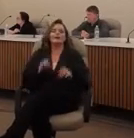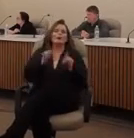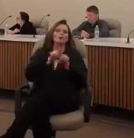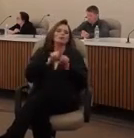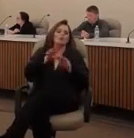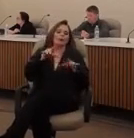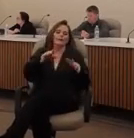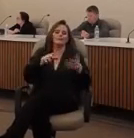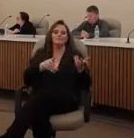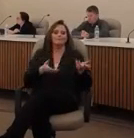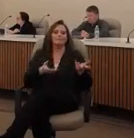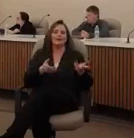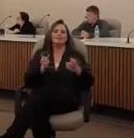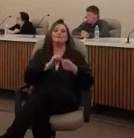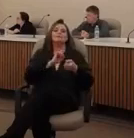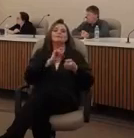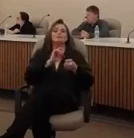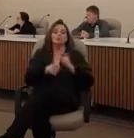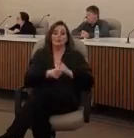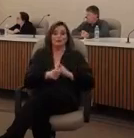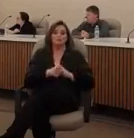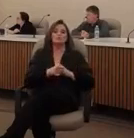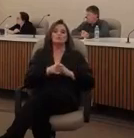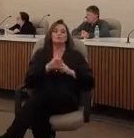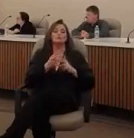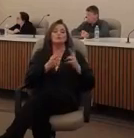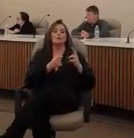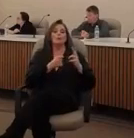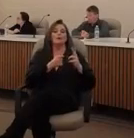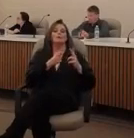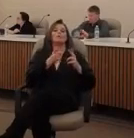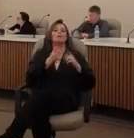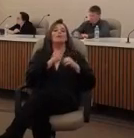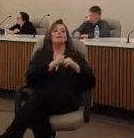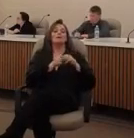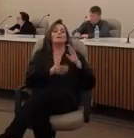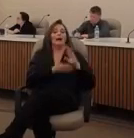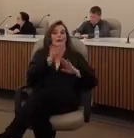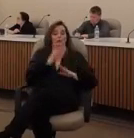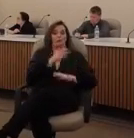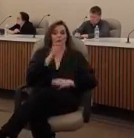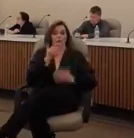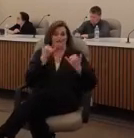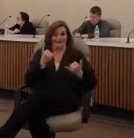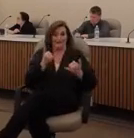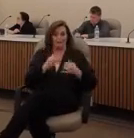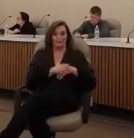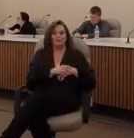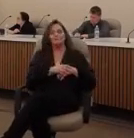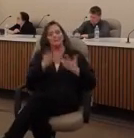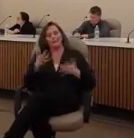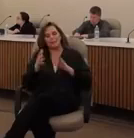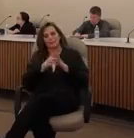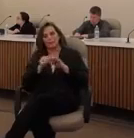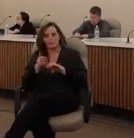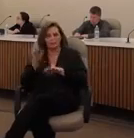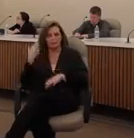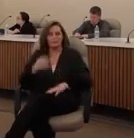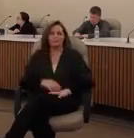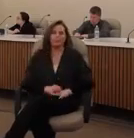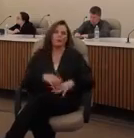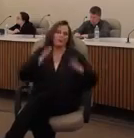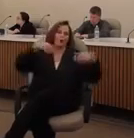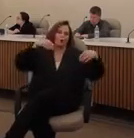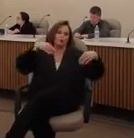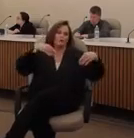lines of the change to the existing operation, as I mentioned before, retail sales